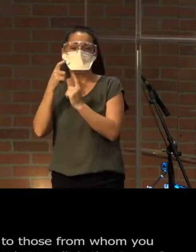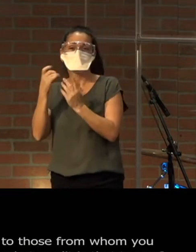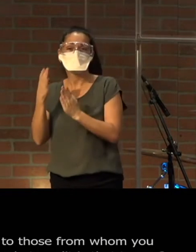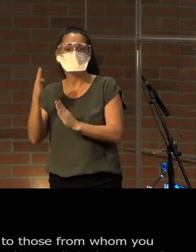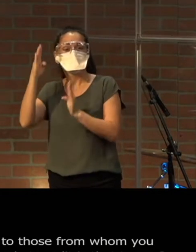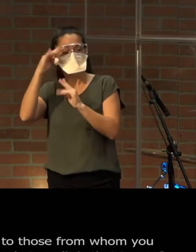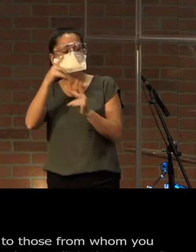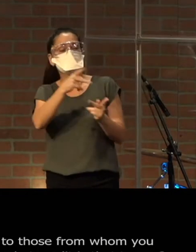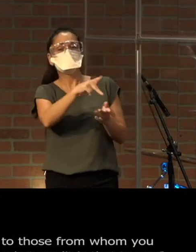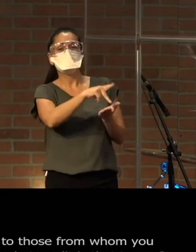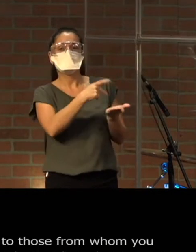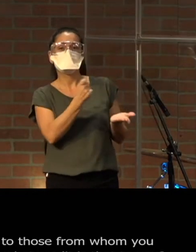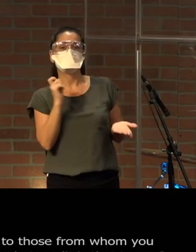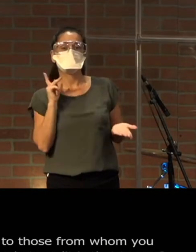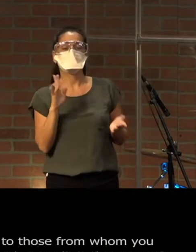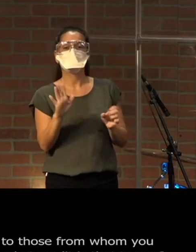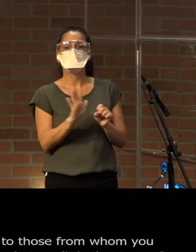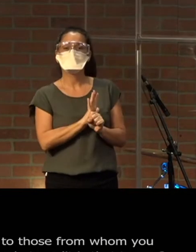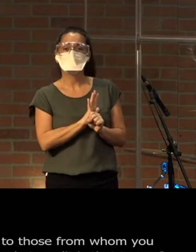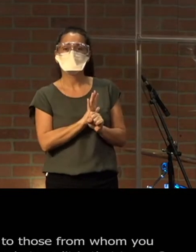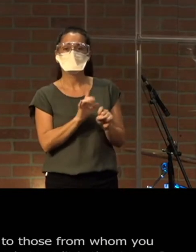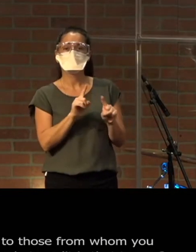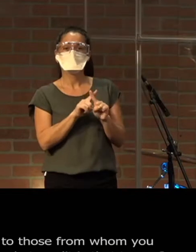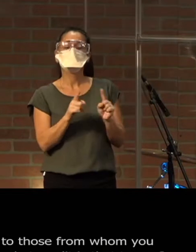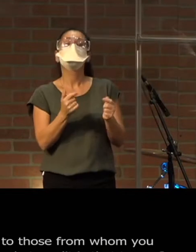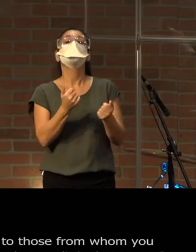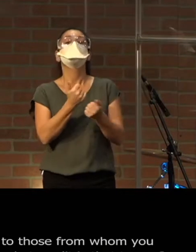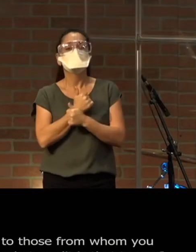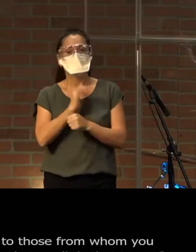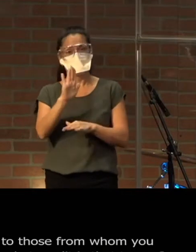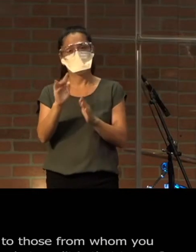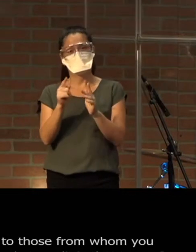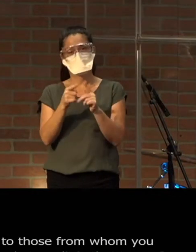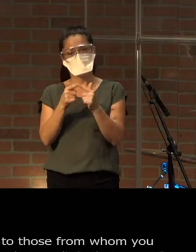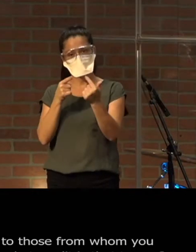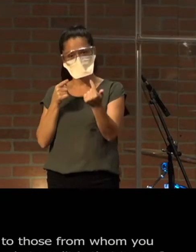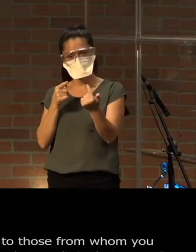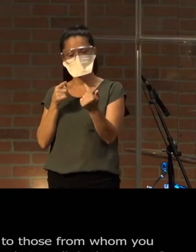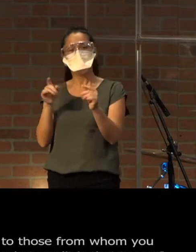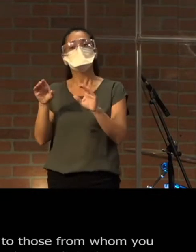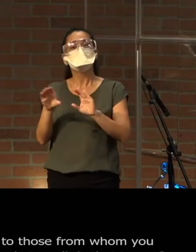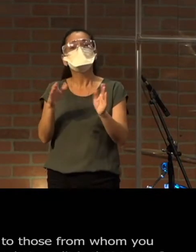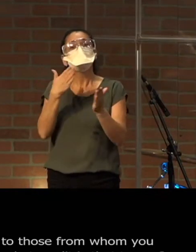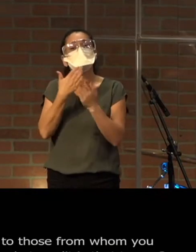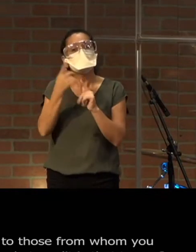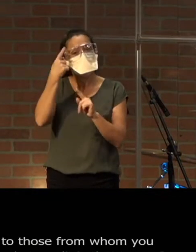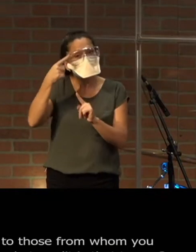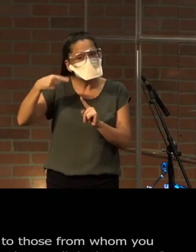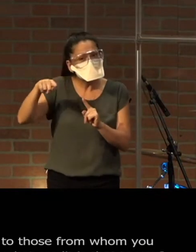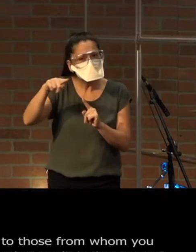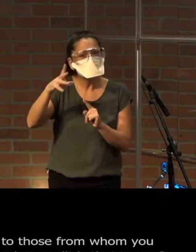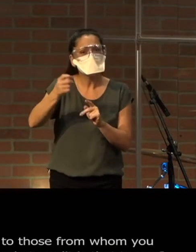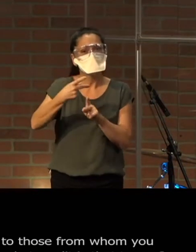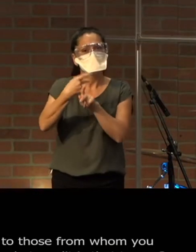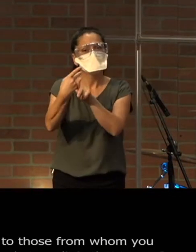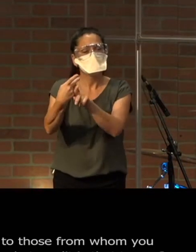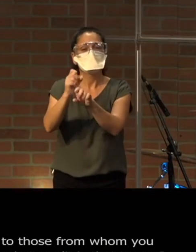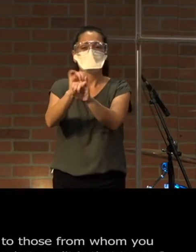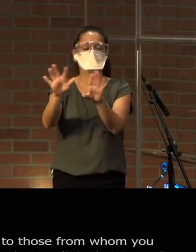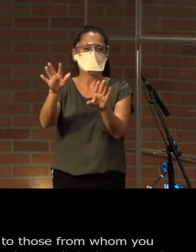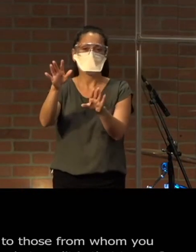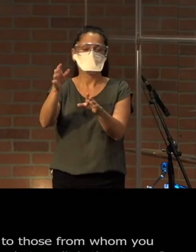repaid in full. But love your enemies, do good to them, and lend to them without expecting to